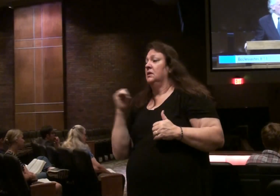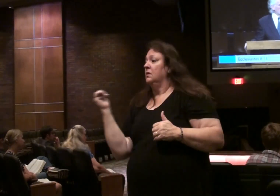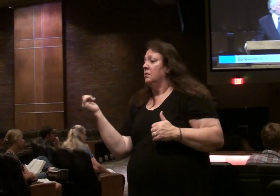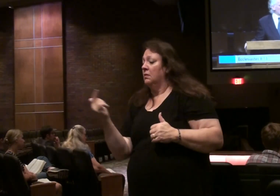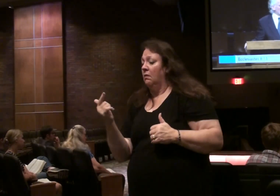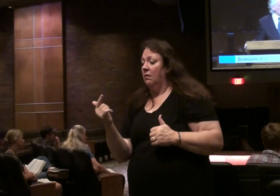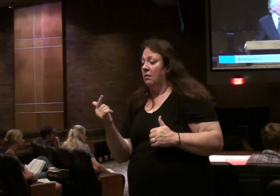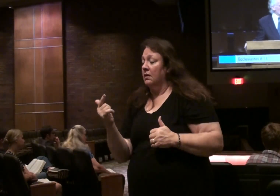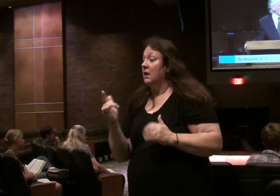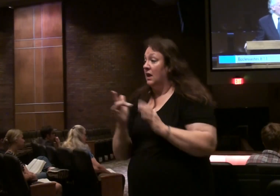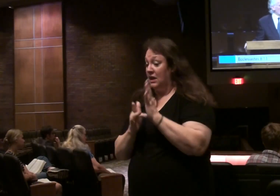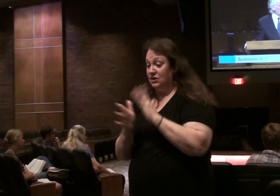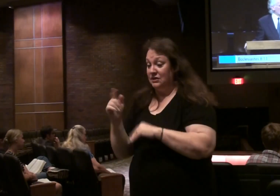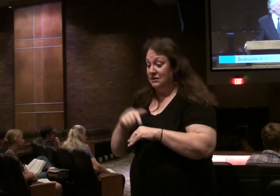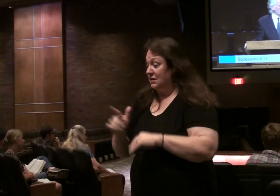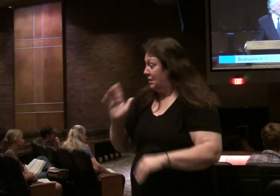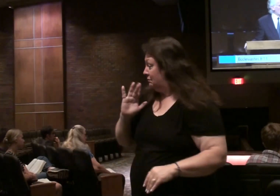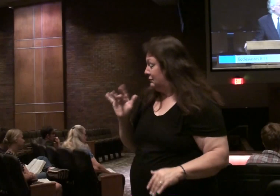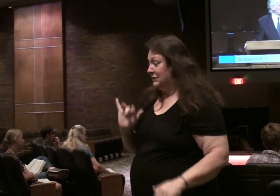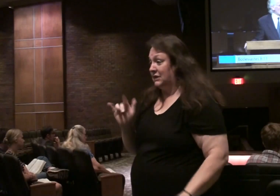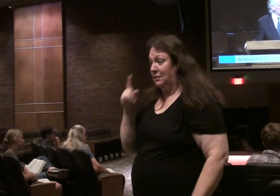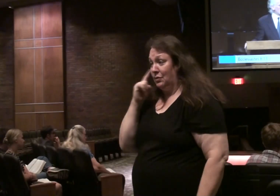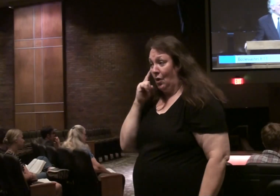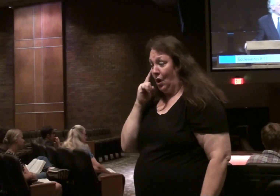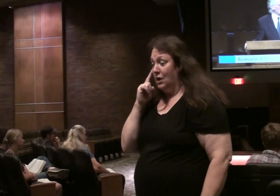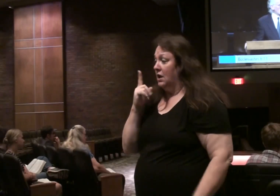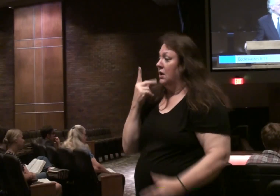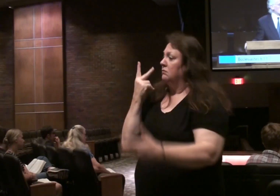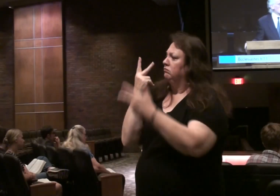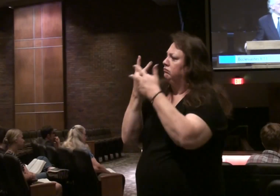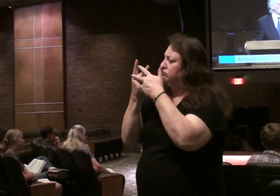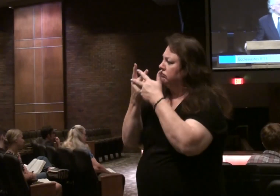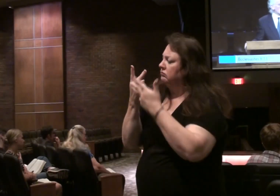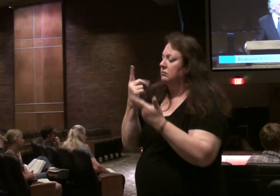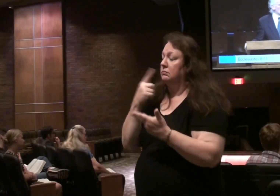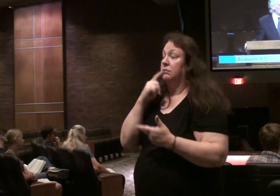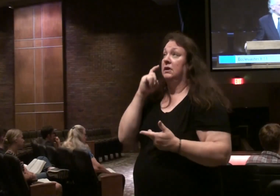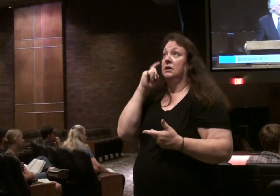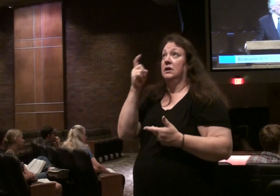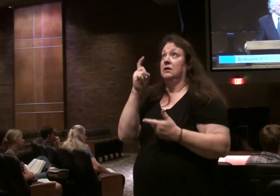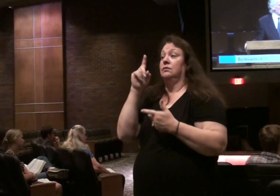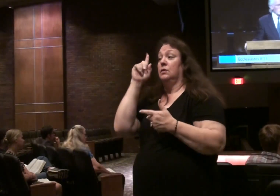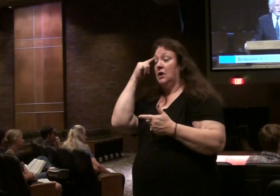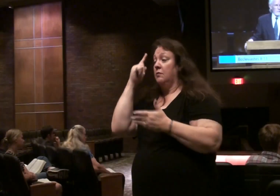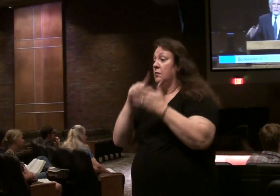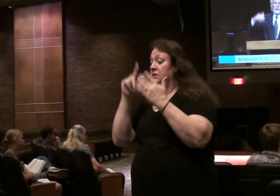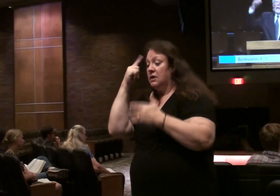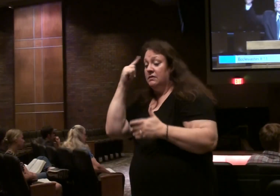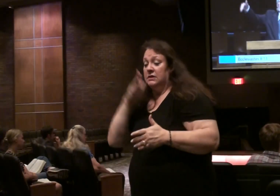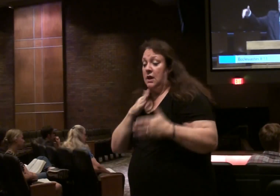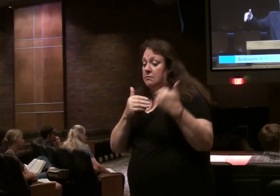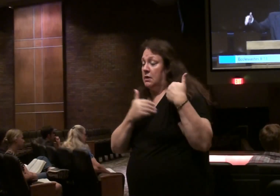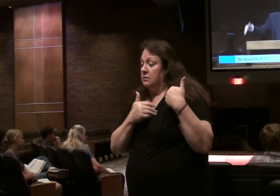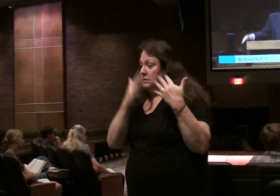Everybody did. They did in Jesus' day. Tried to trap Jesus with it. He says, render to Caesar what is Caesar's. It's not my job to decide what they do with